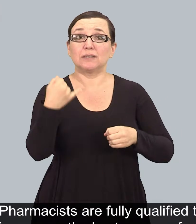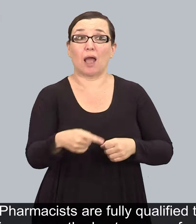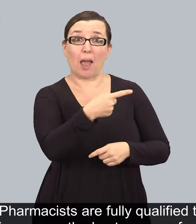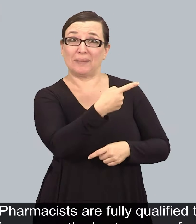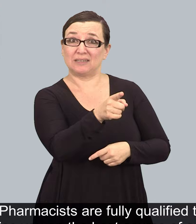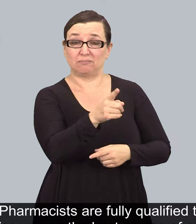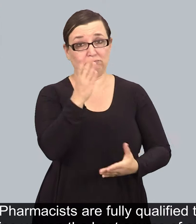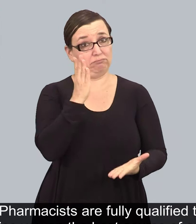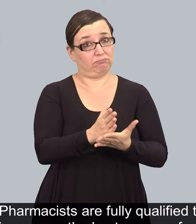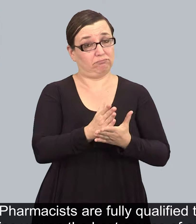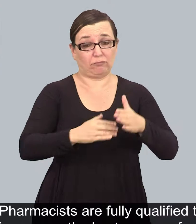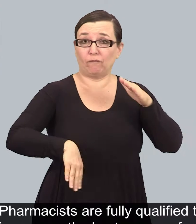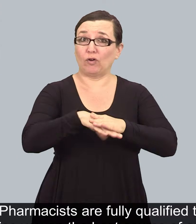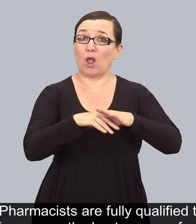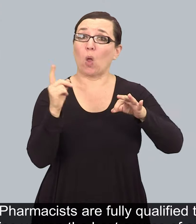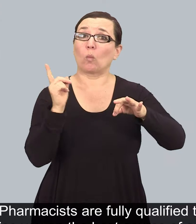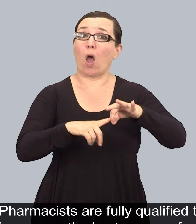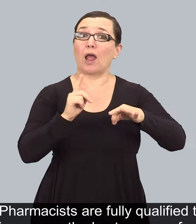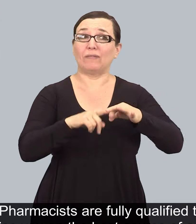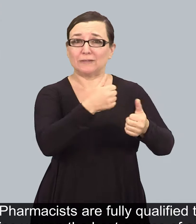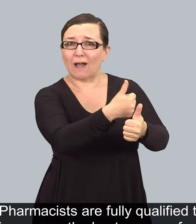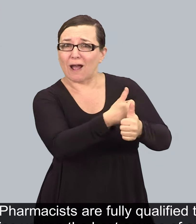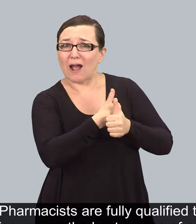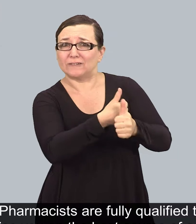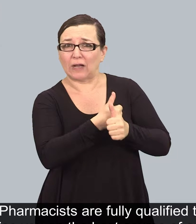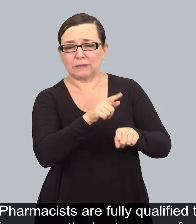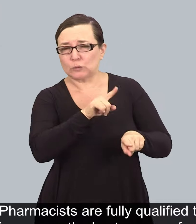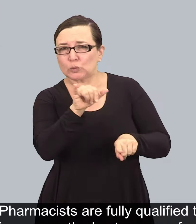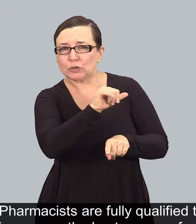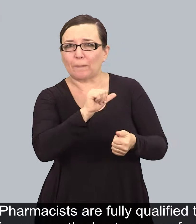Pharmacists are fully qualified to advise you on the best course of action.